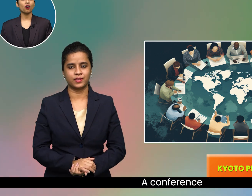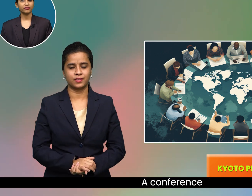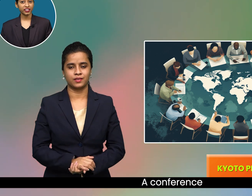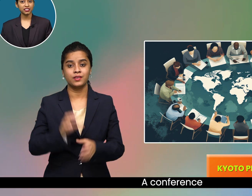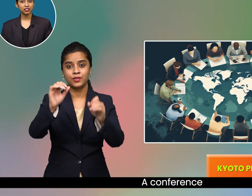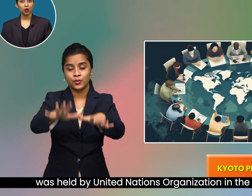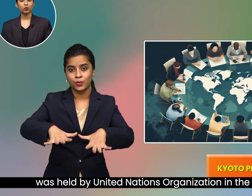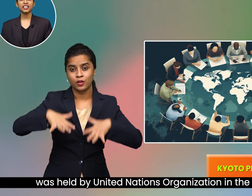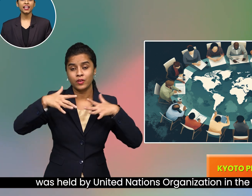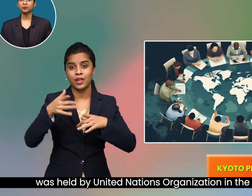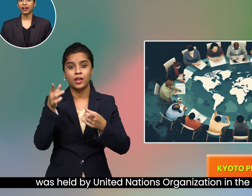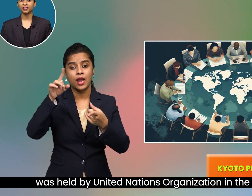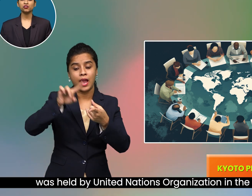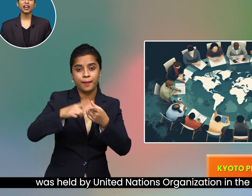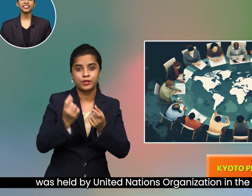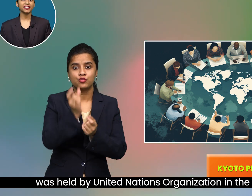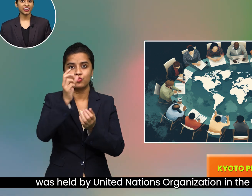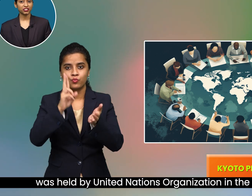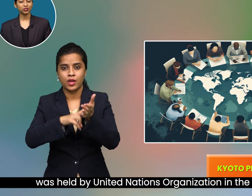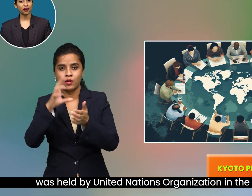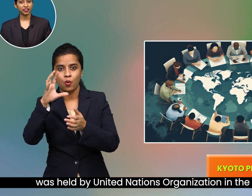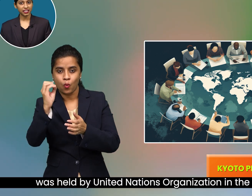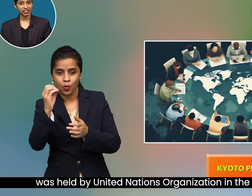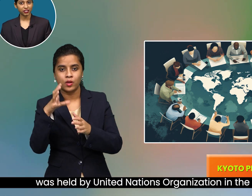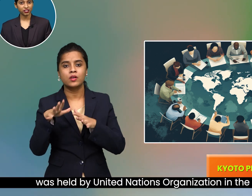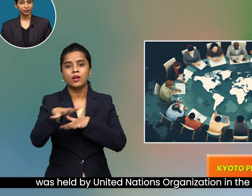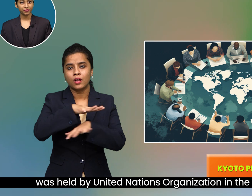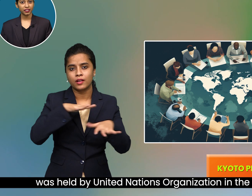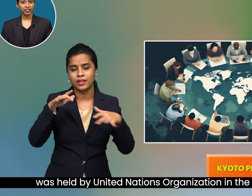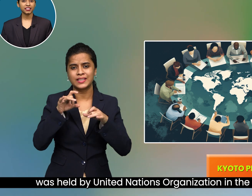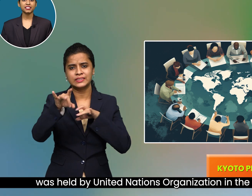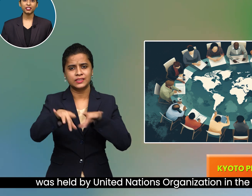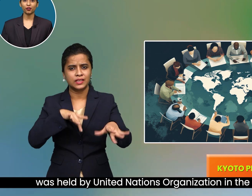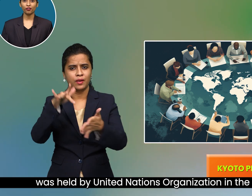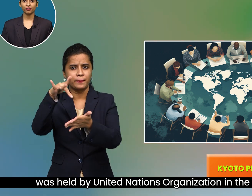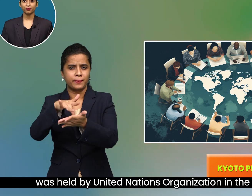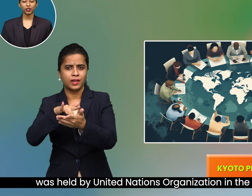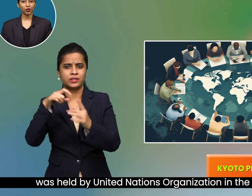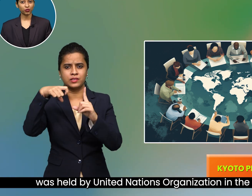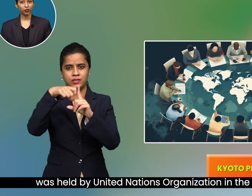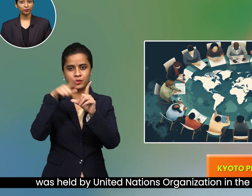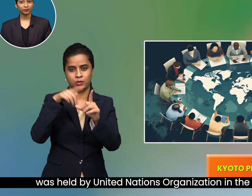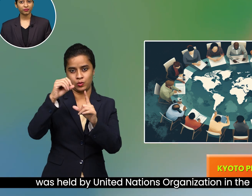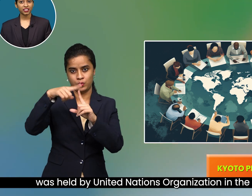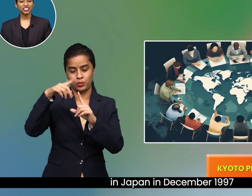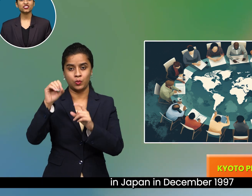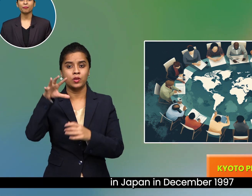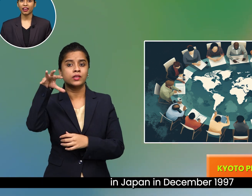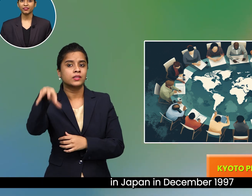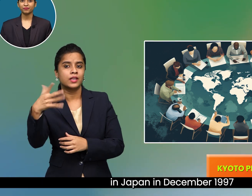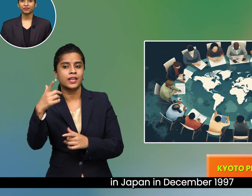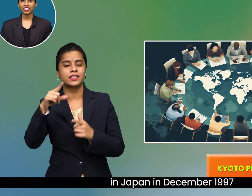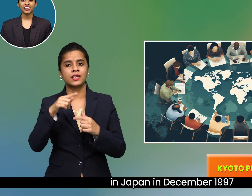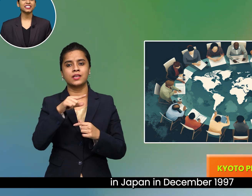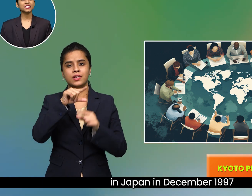A conference was held by the United Nations Organization in the city of Kyoto in